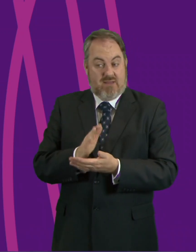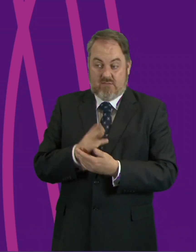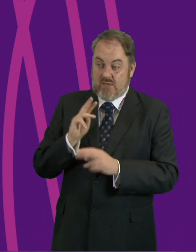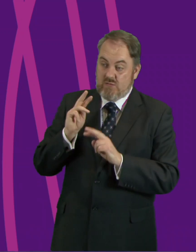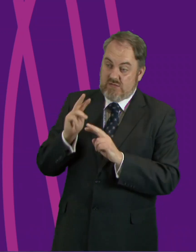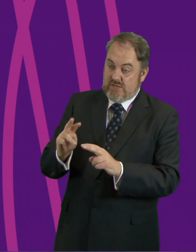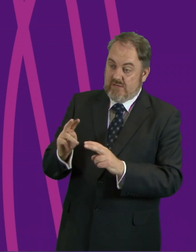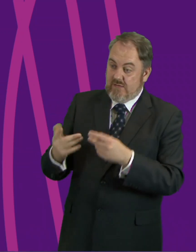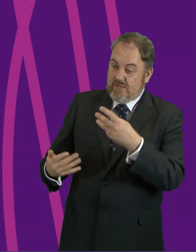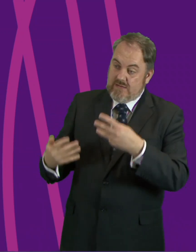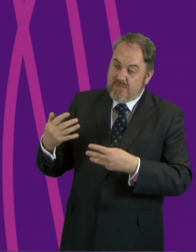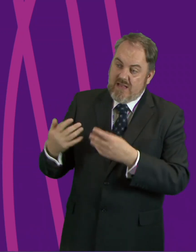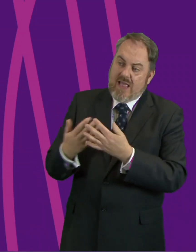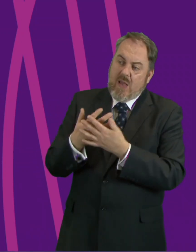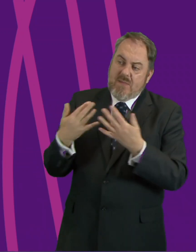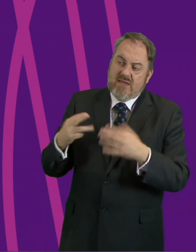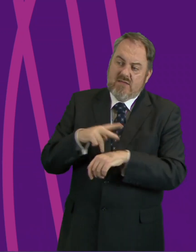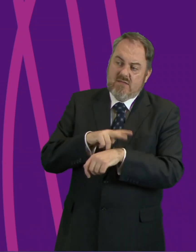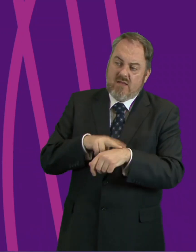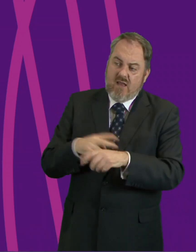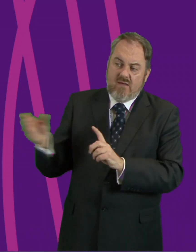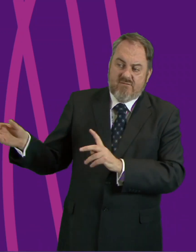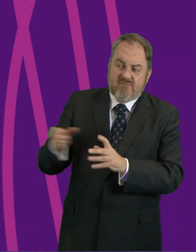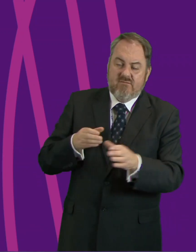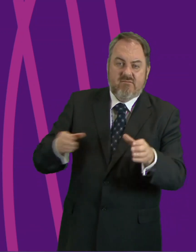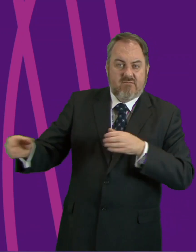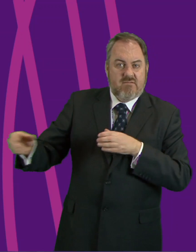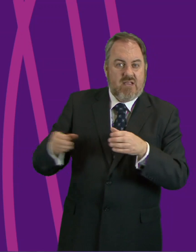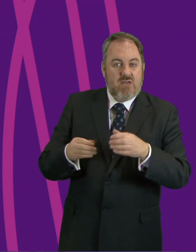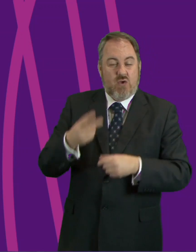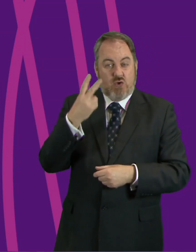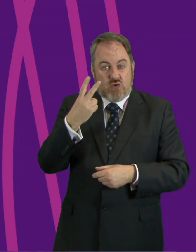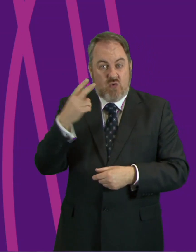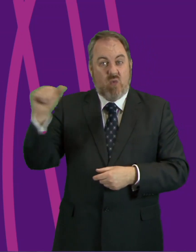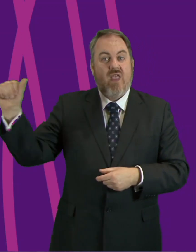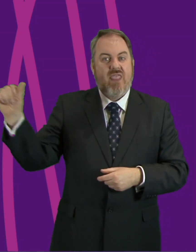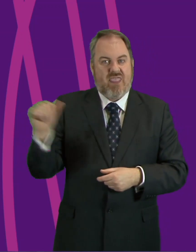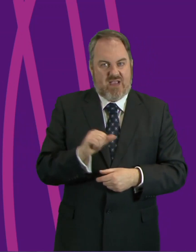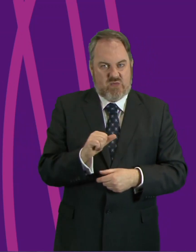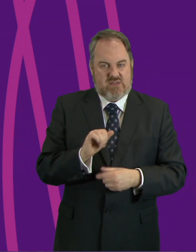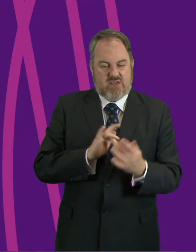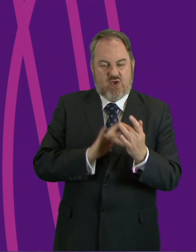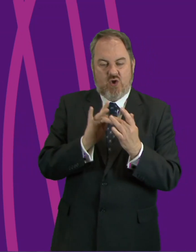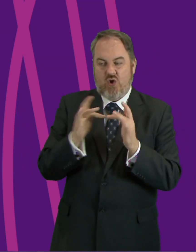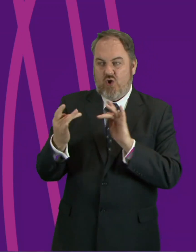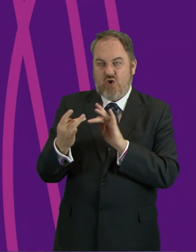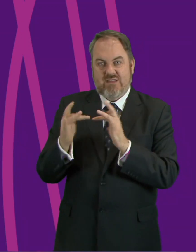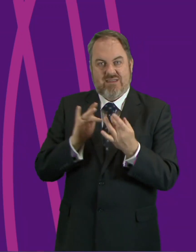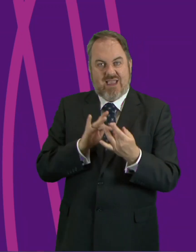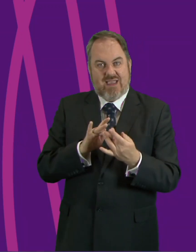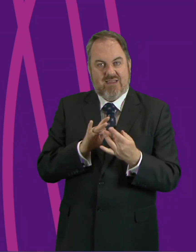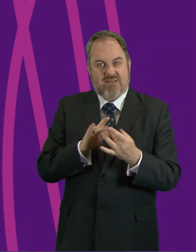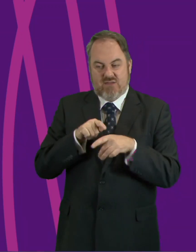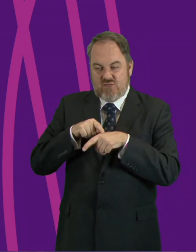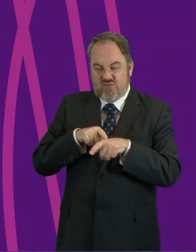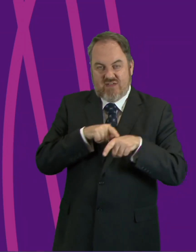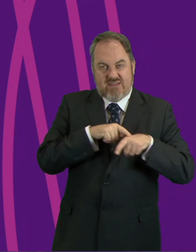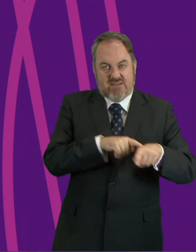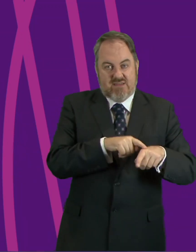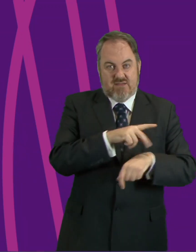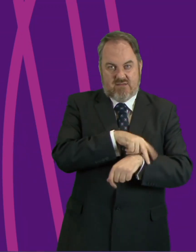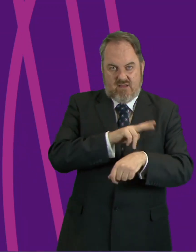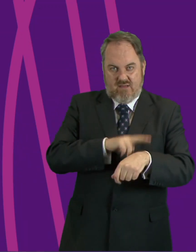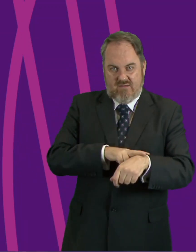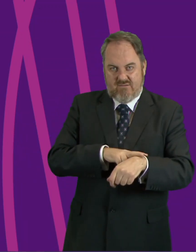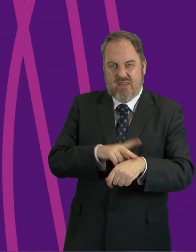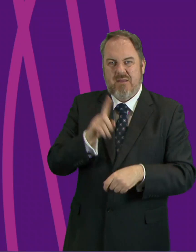the numbers needed, 2,000 contact tracers. But the plan published on Monday didn't have clear timescales